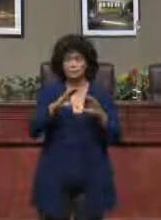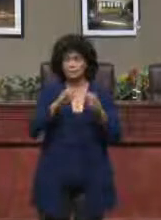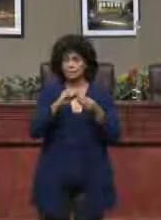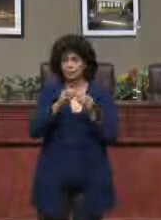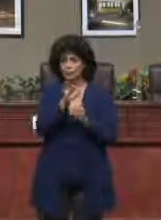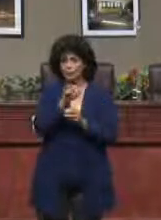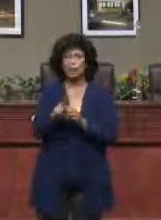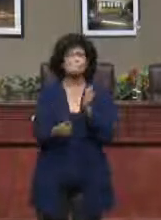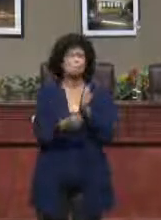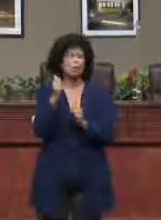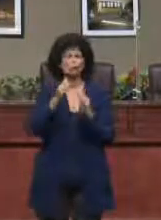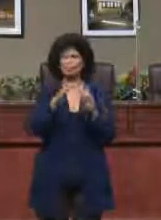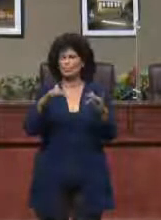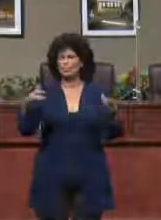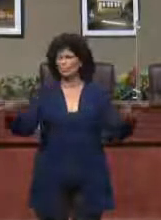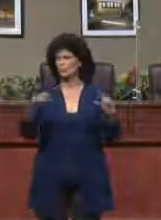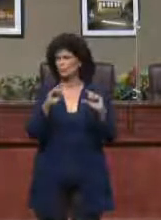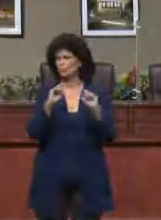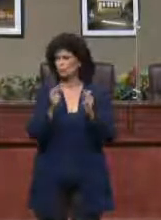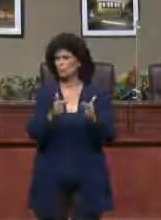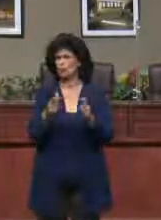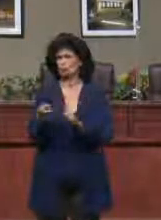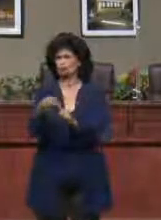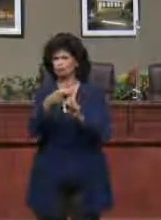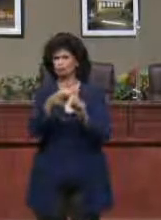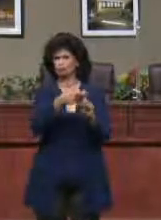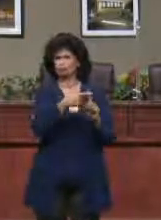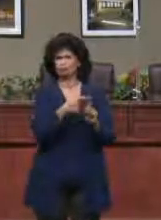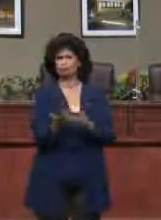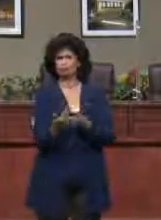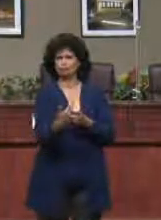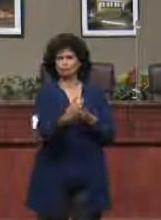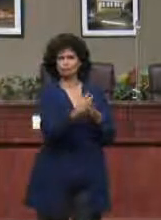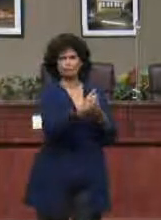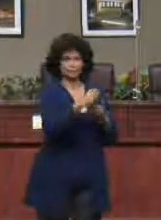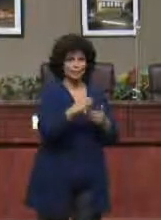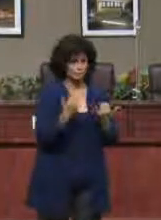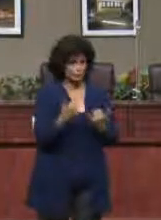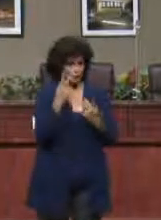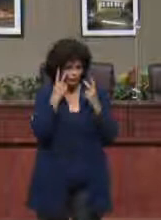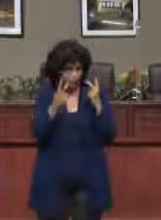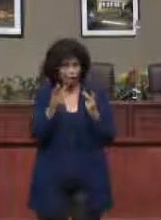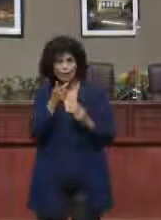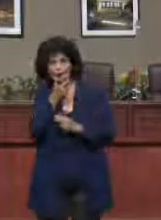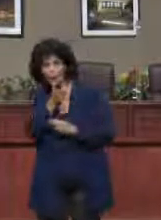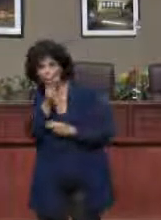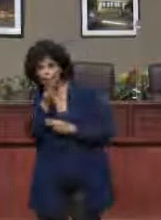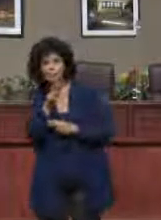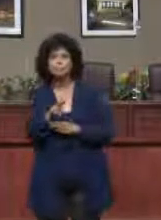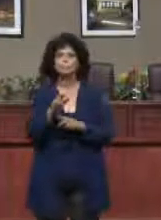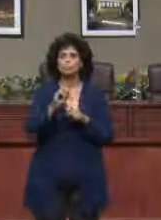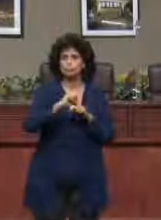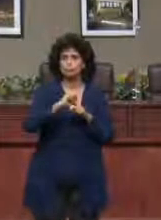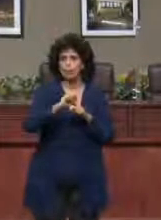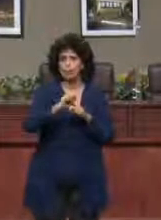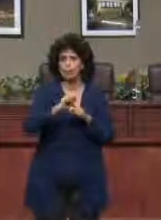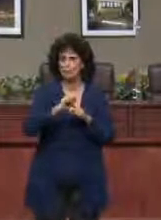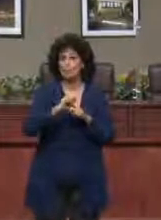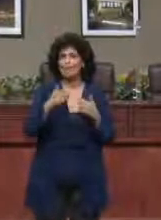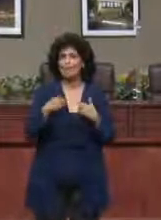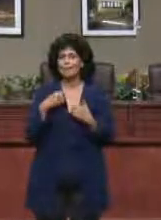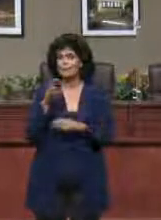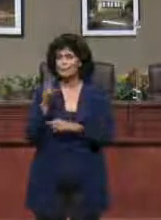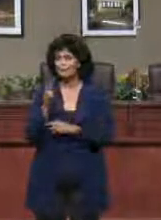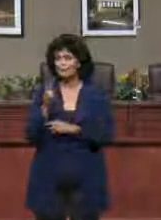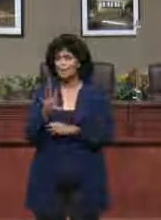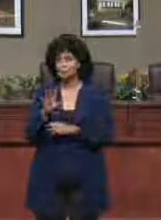had the opportunity earlier today to participate in an event at the training center. We have 65